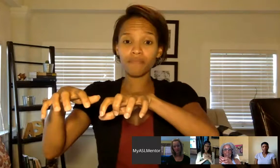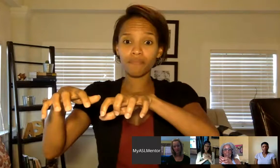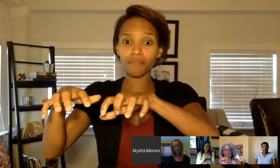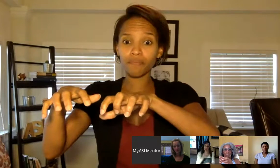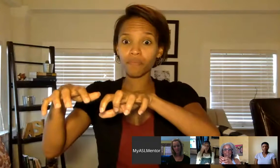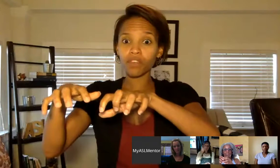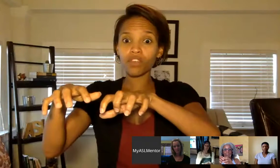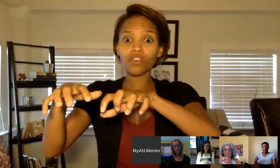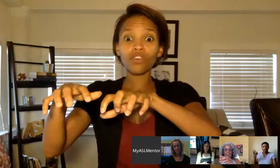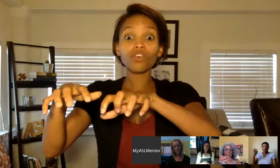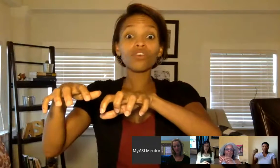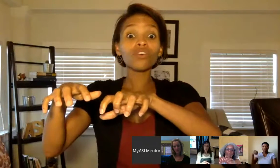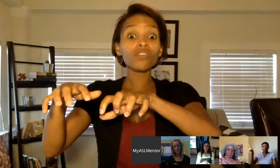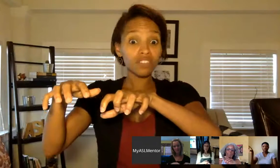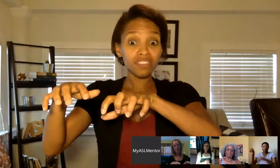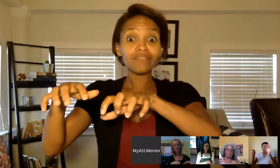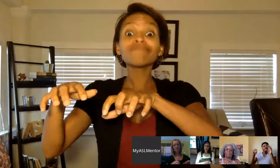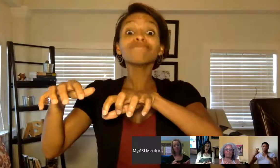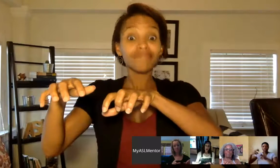them?